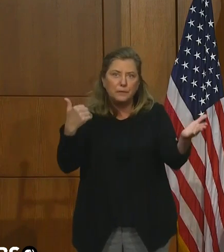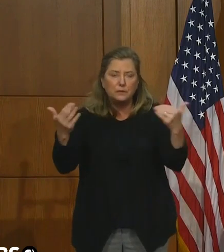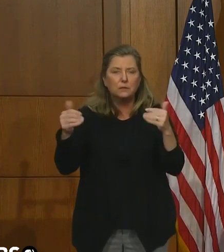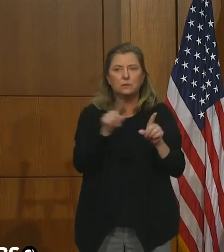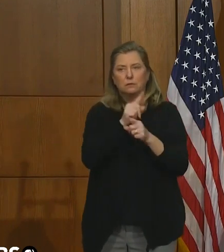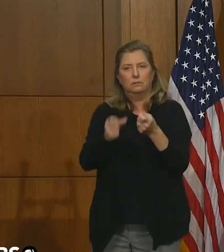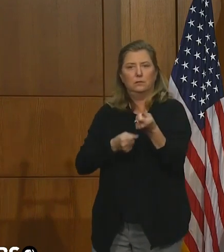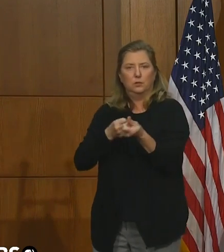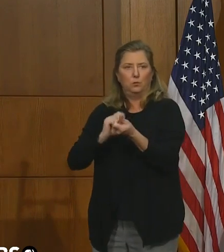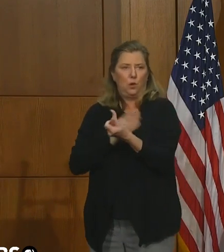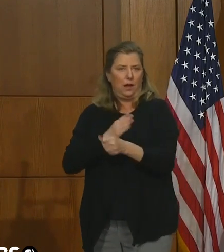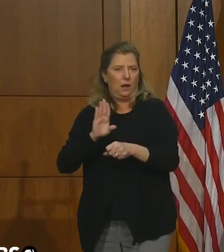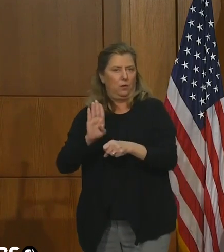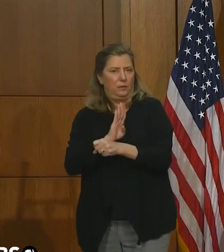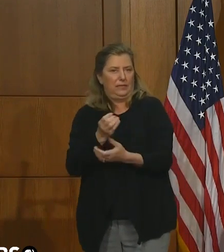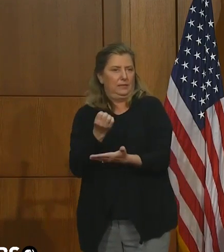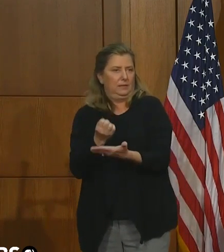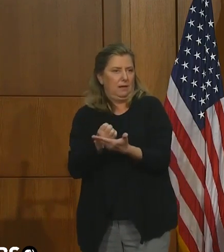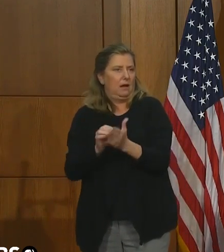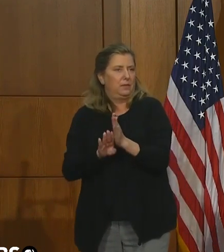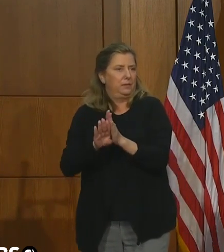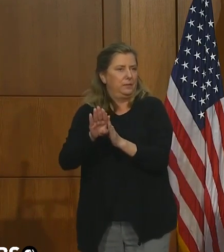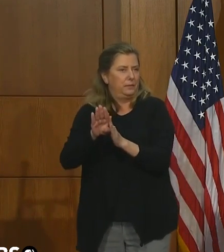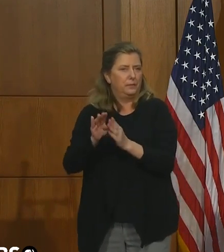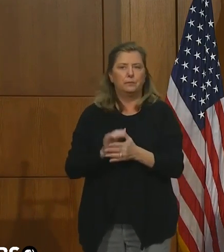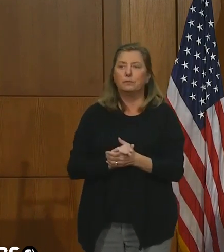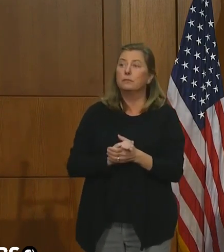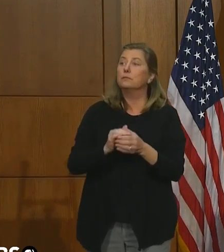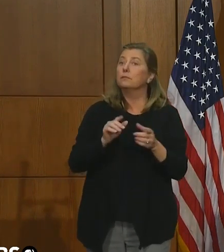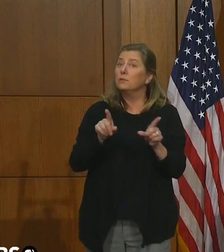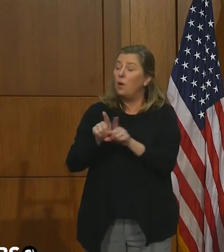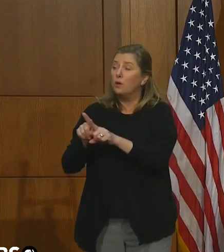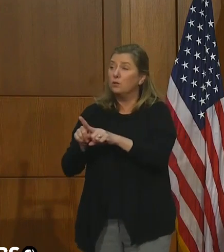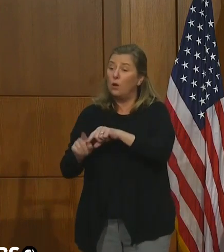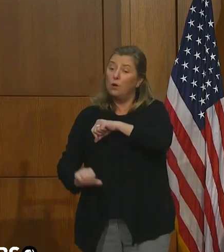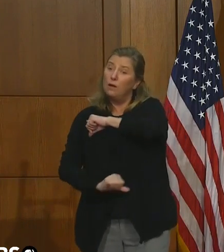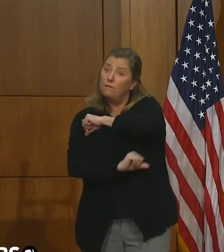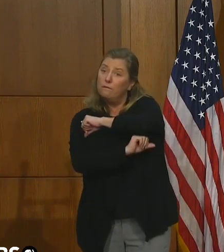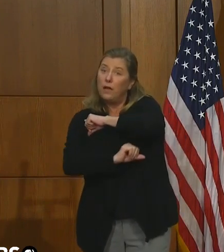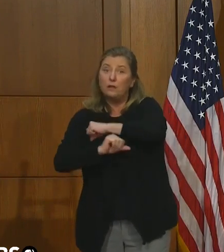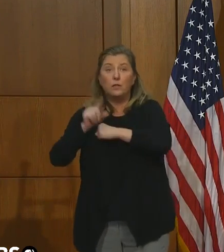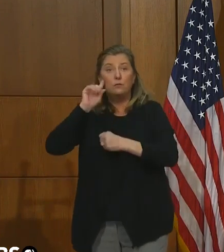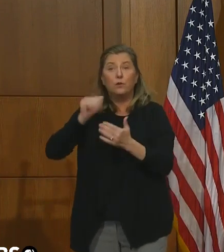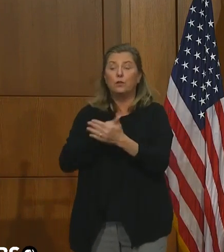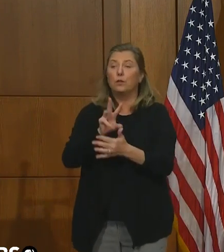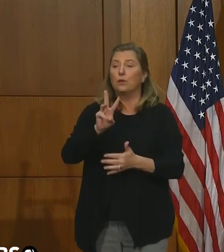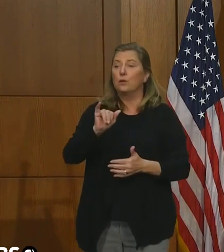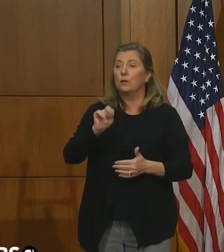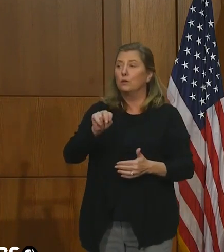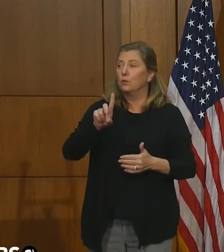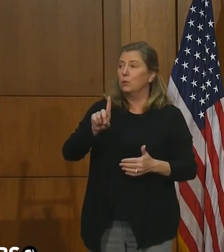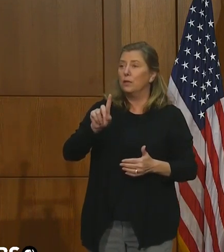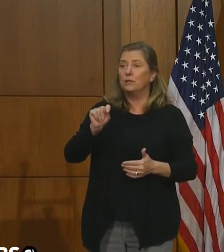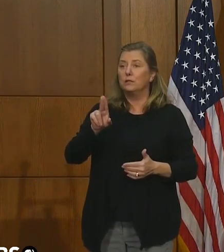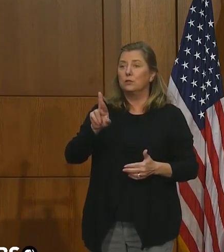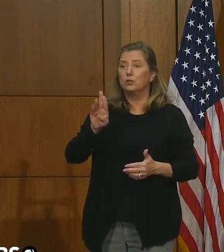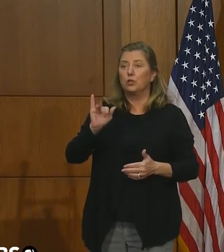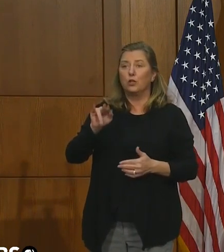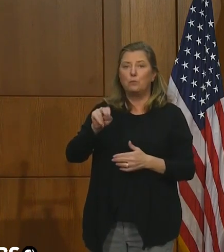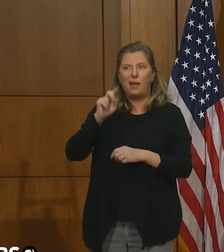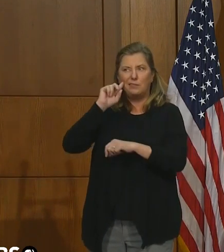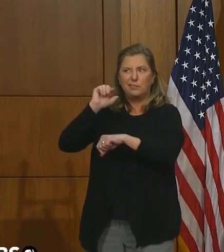our economy. Additionally, the foundation for a new wind turbine was just installed in